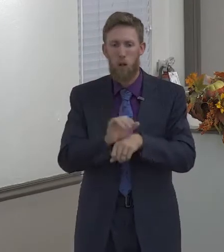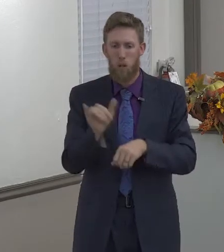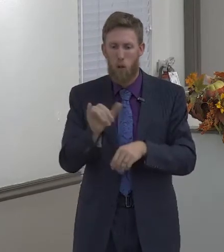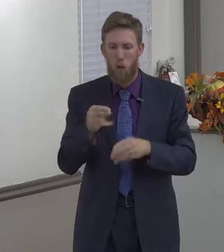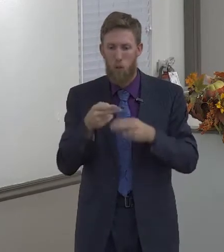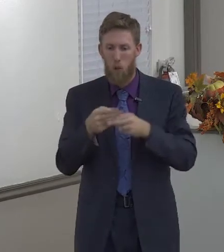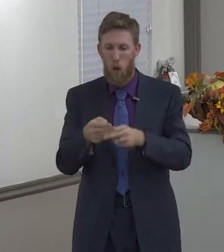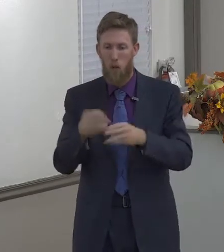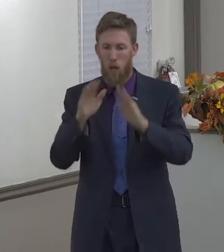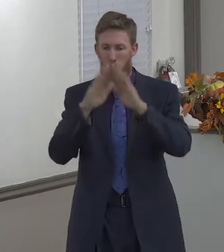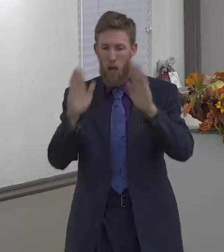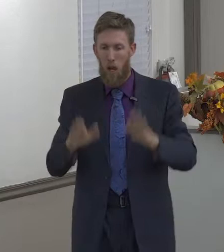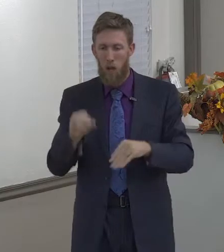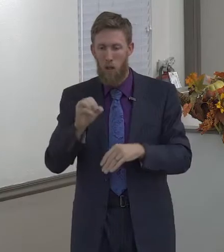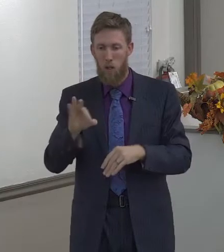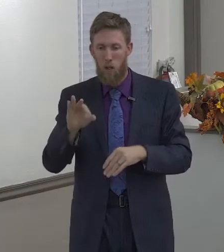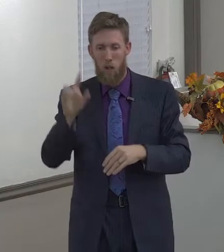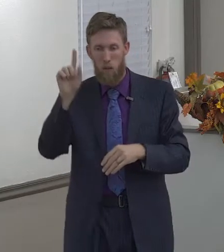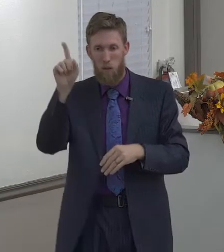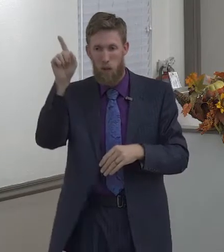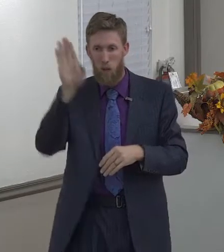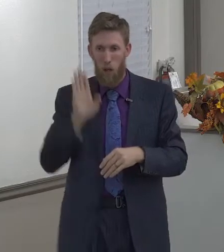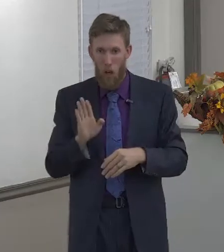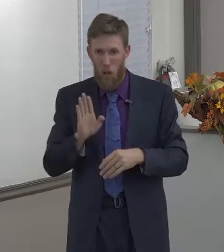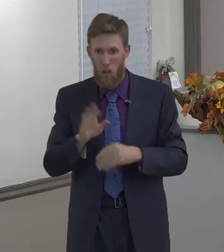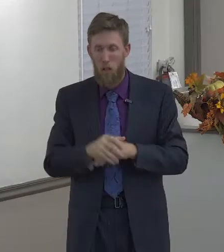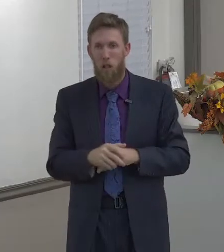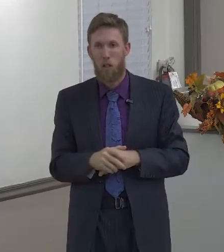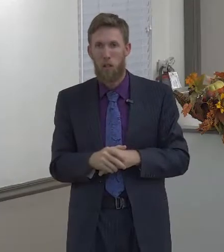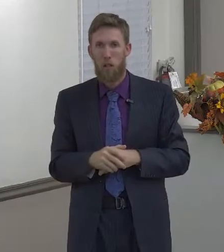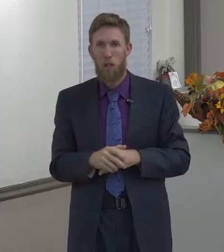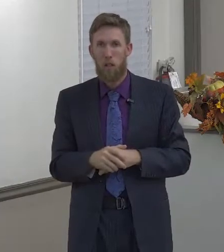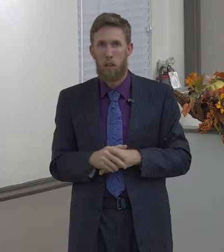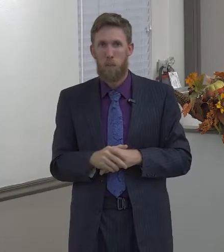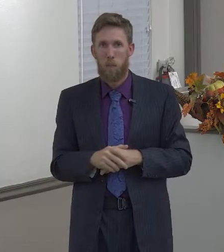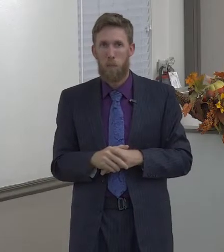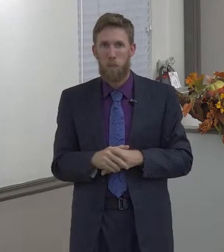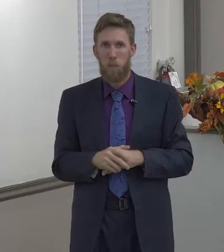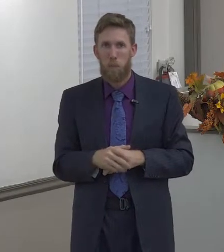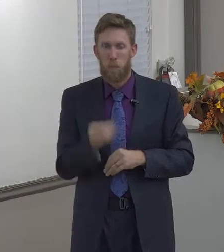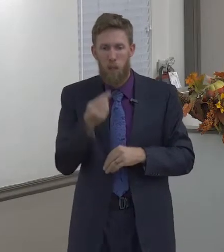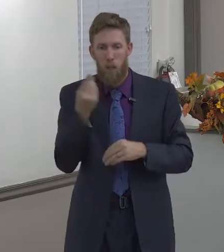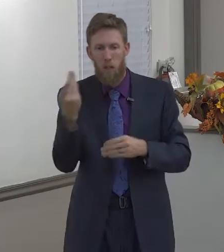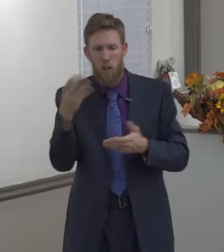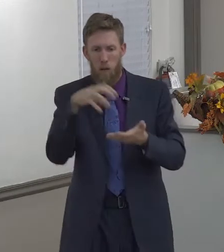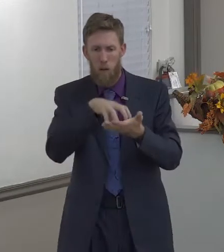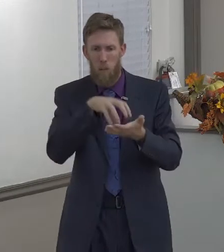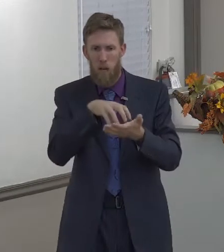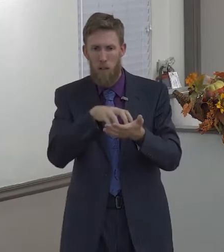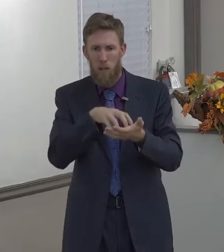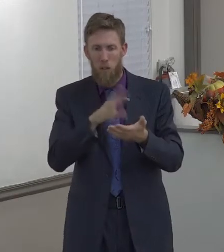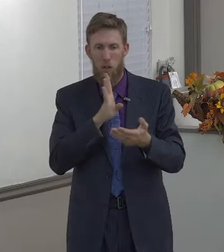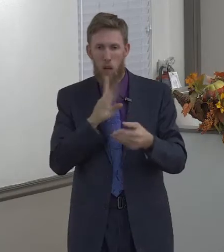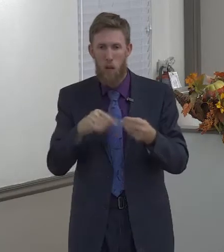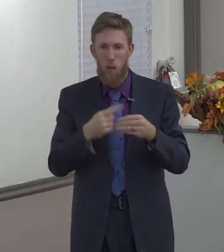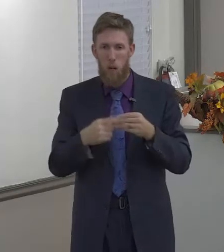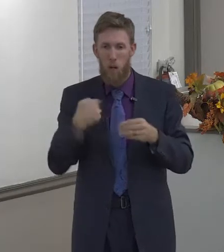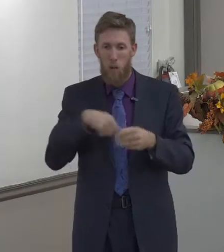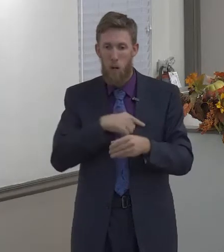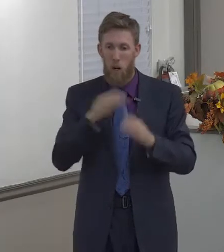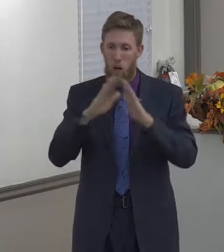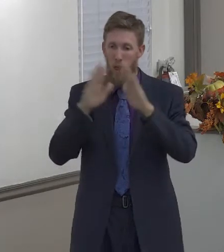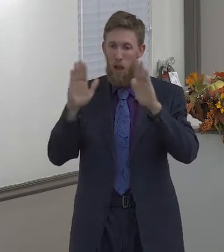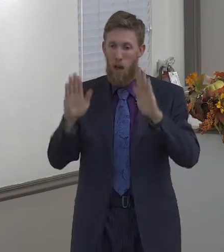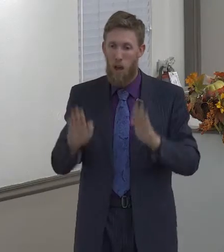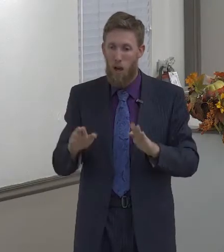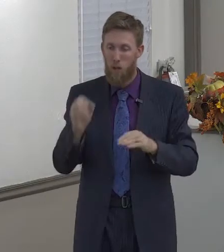first begin at us, what shall the end be of them that obey not the gospel of God?" 1 Peter 2:5,